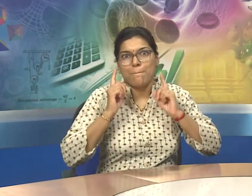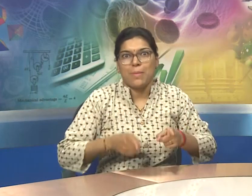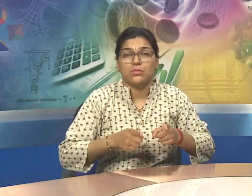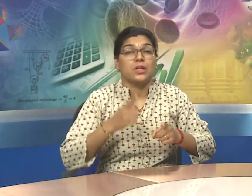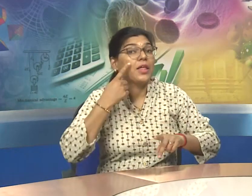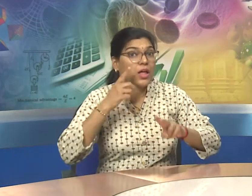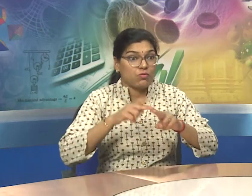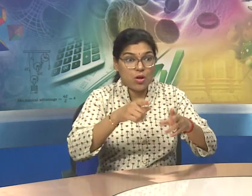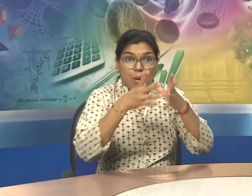in their work.